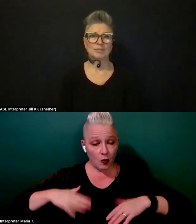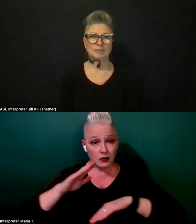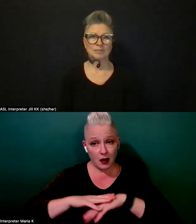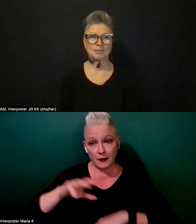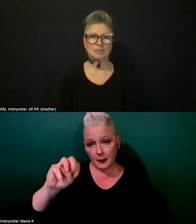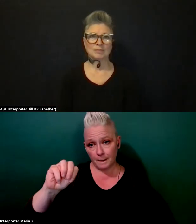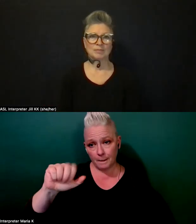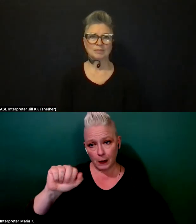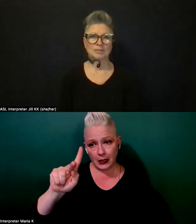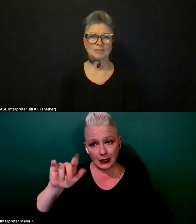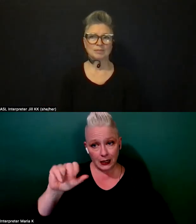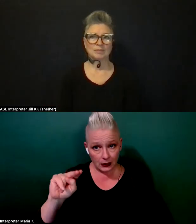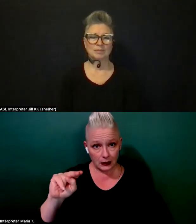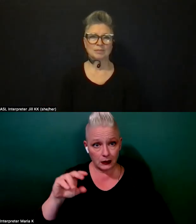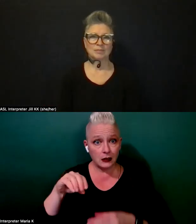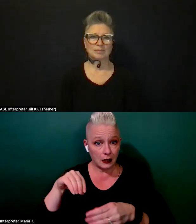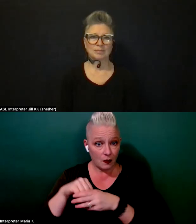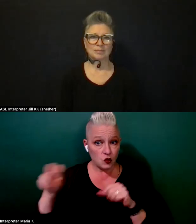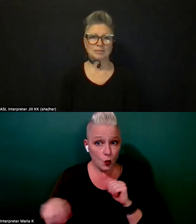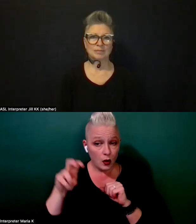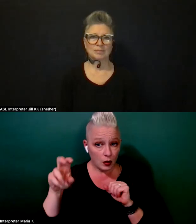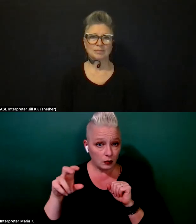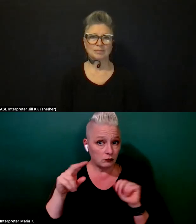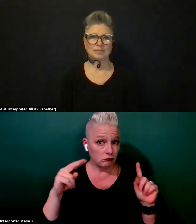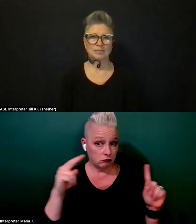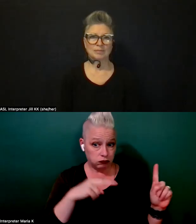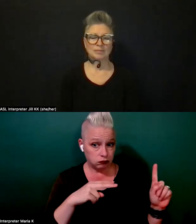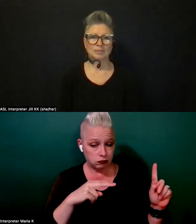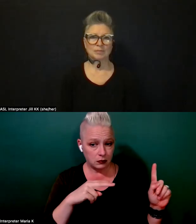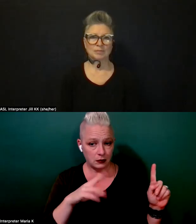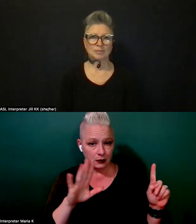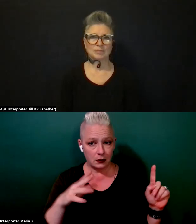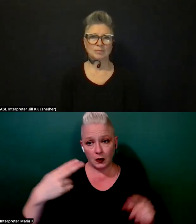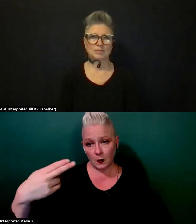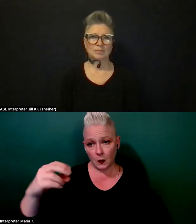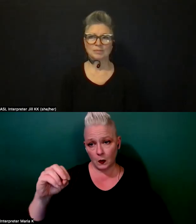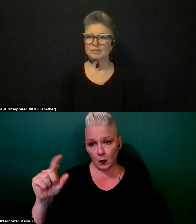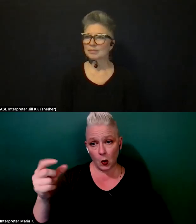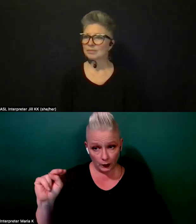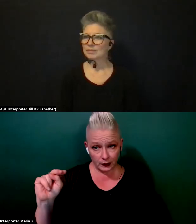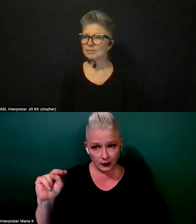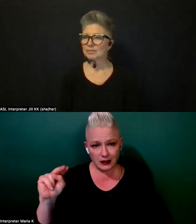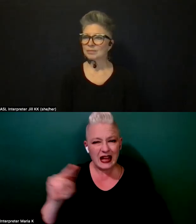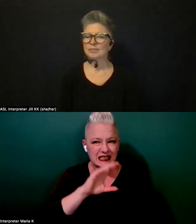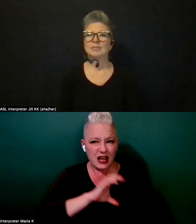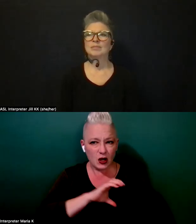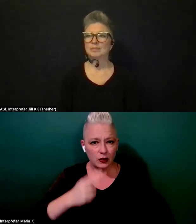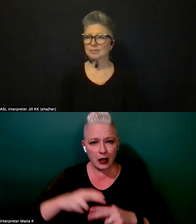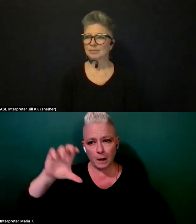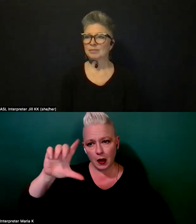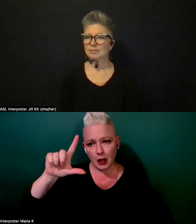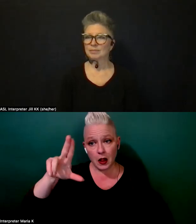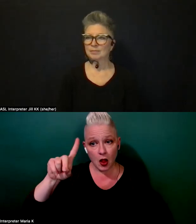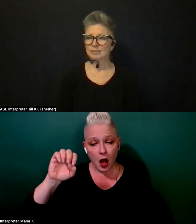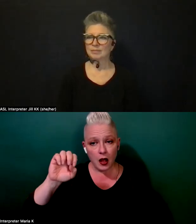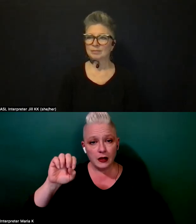in the tour. And uh Colton, who plays Claude, his pants were too